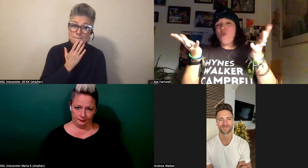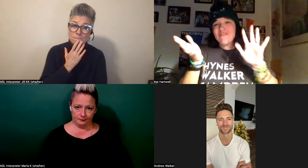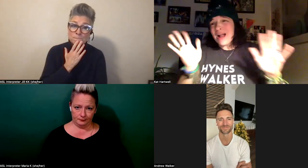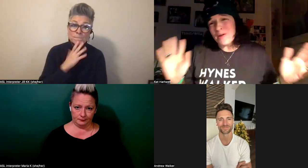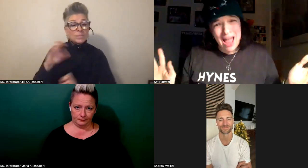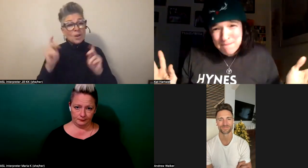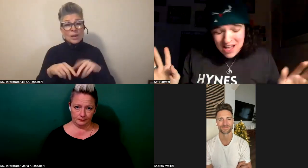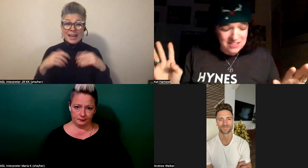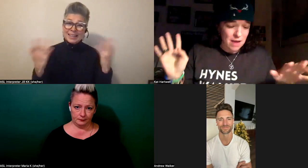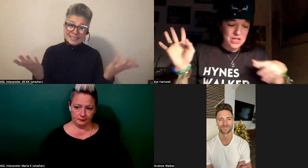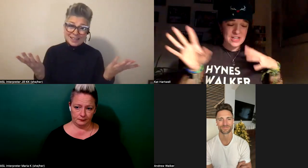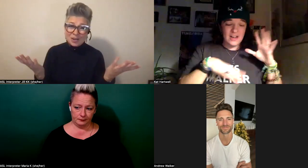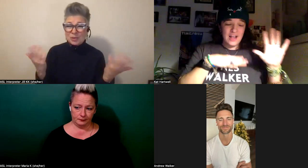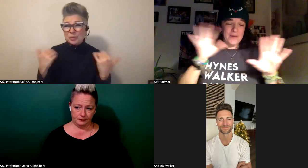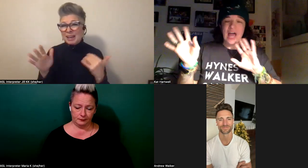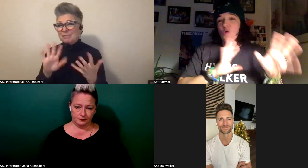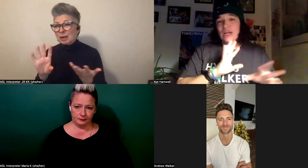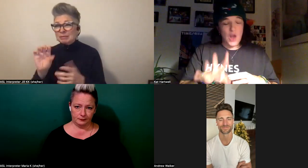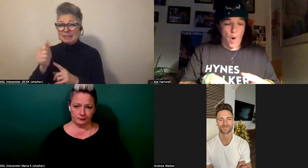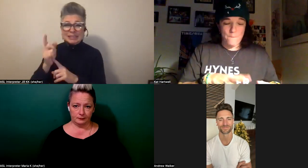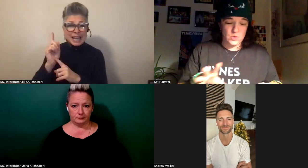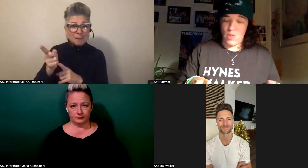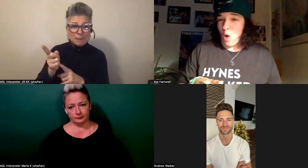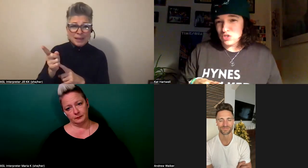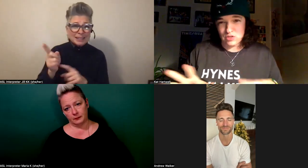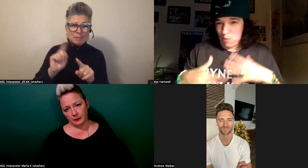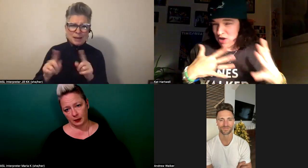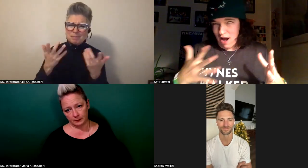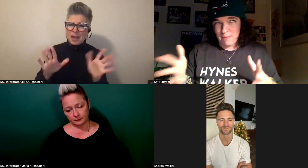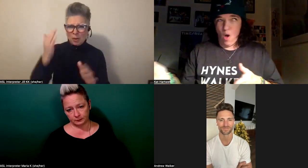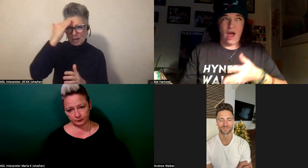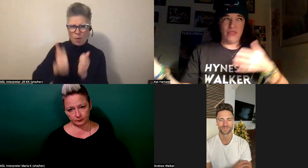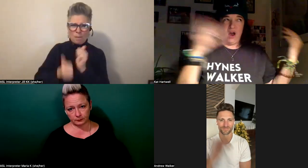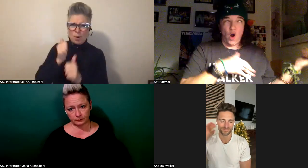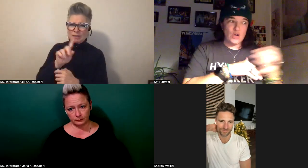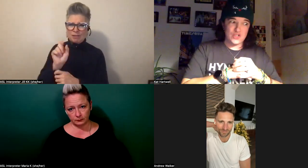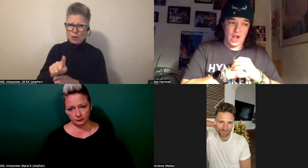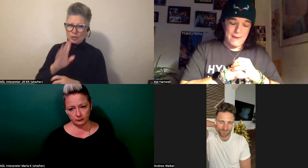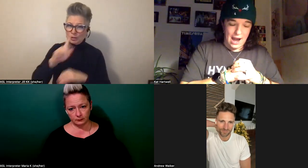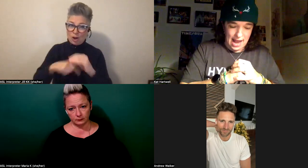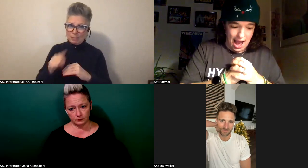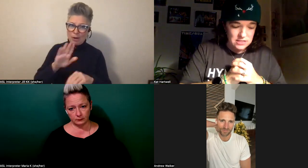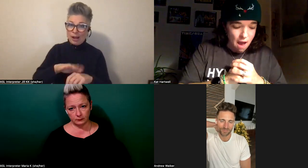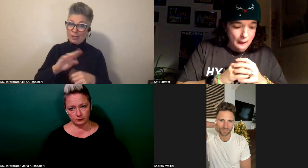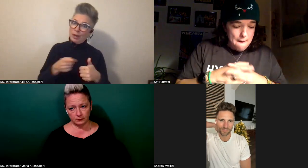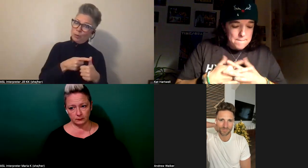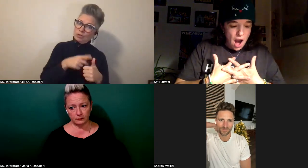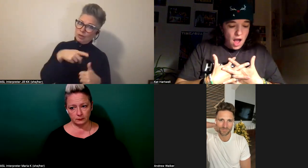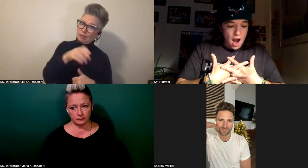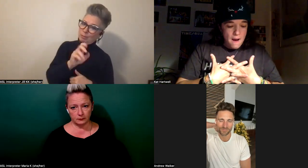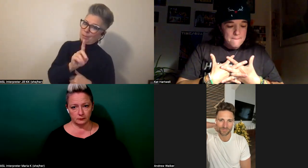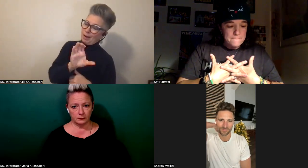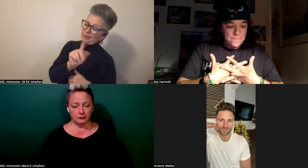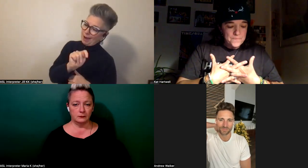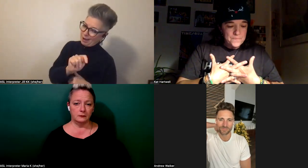Okay, so we have like about 10 minutes. I'm good. Because I already know most of the questions that we talked about on the original podcast.